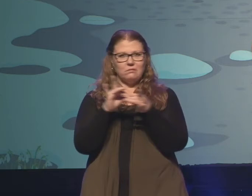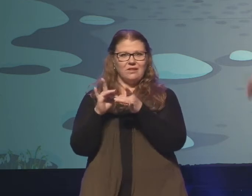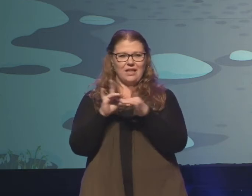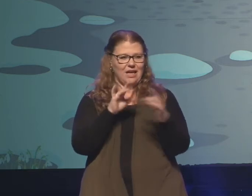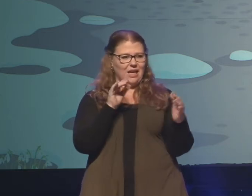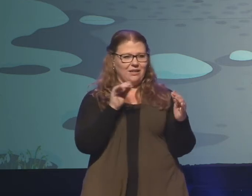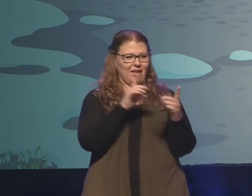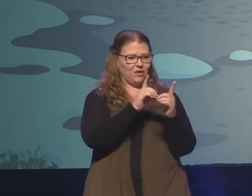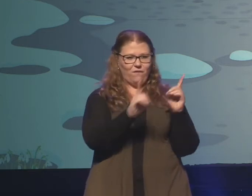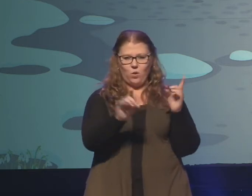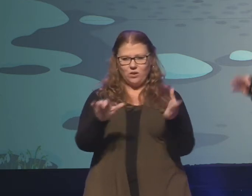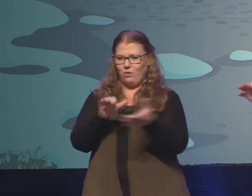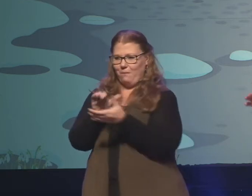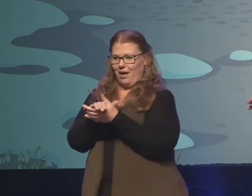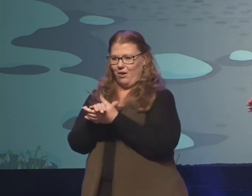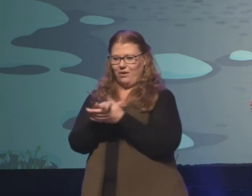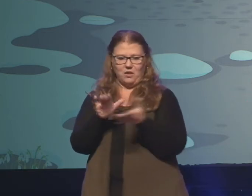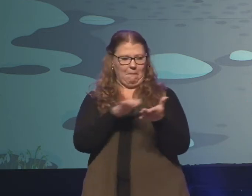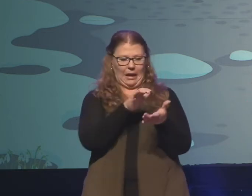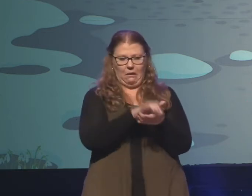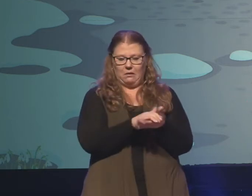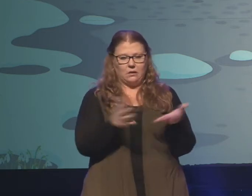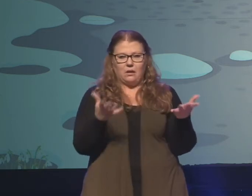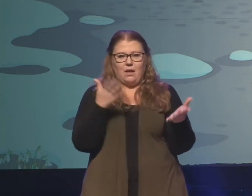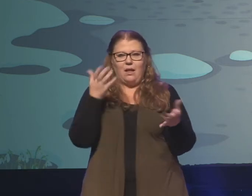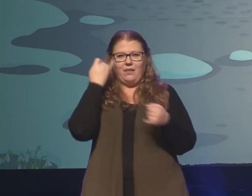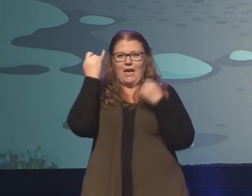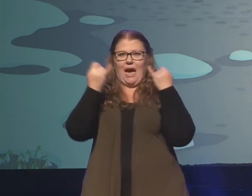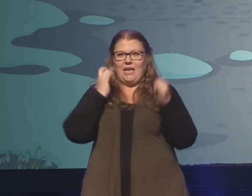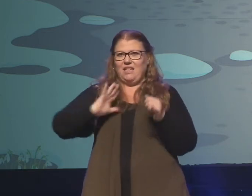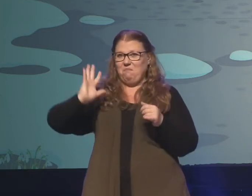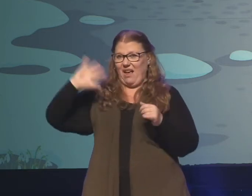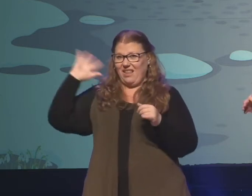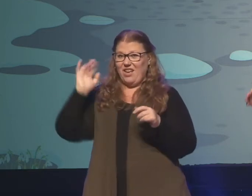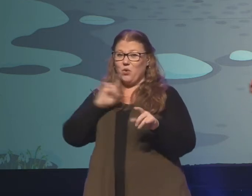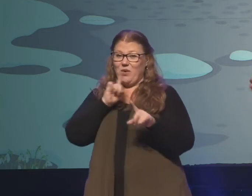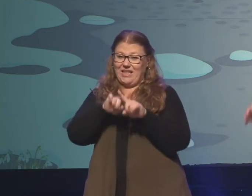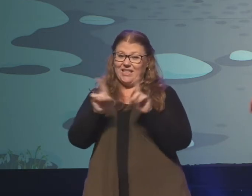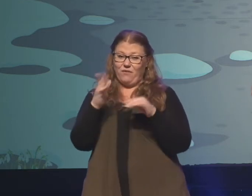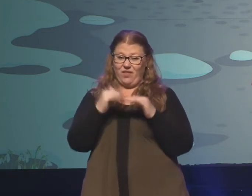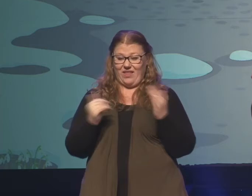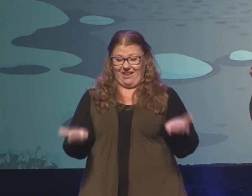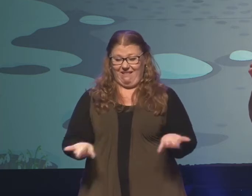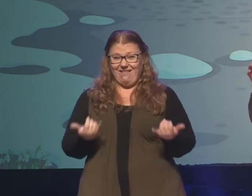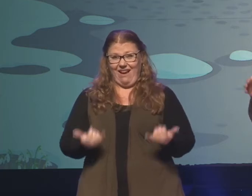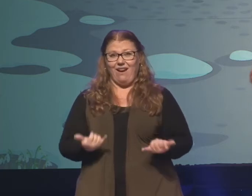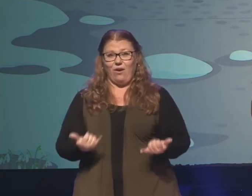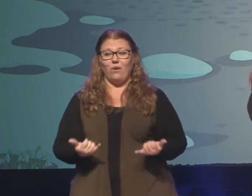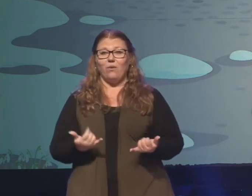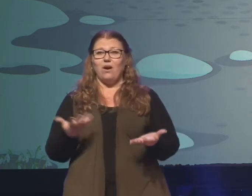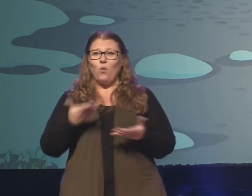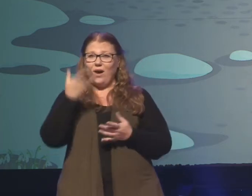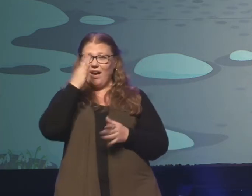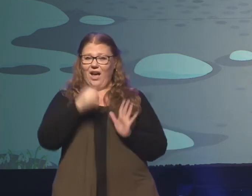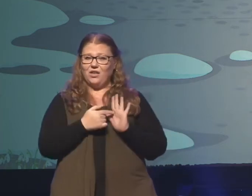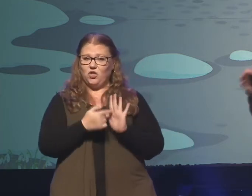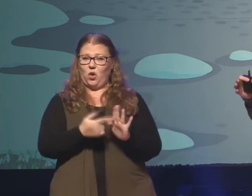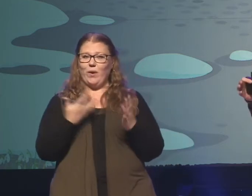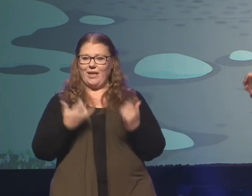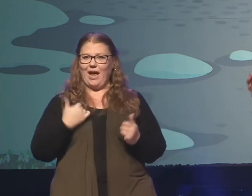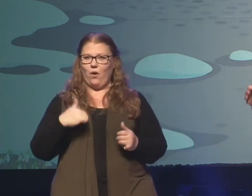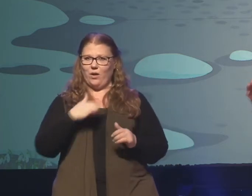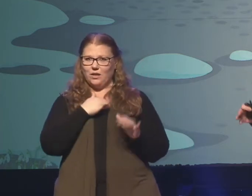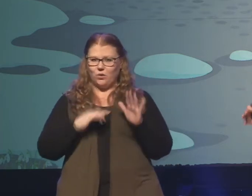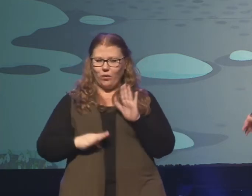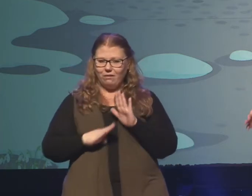divorce, remarriage, marriage, these ideas in antiquity are very different than here and what God is revealing as we've grown